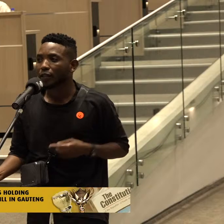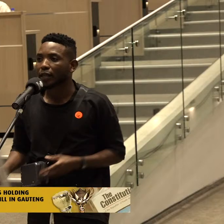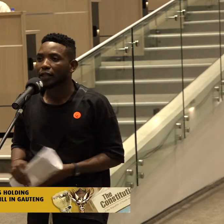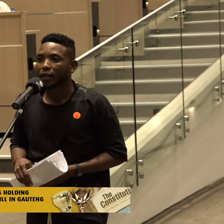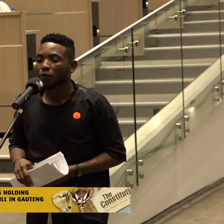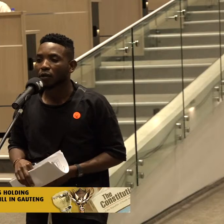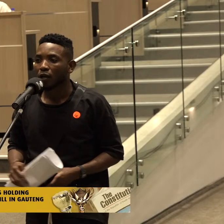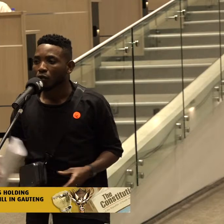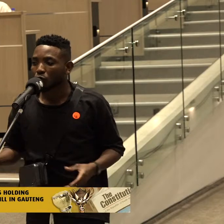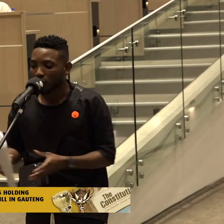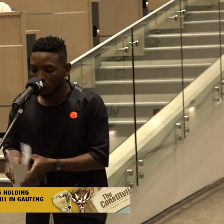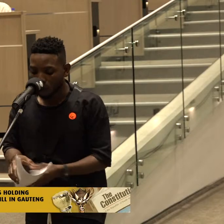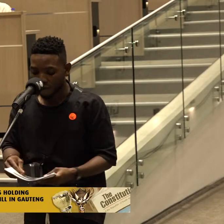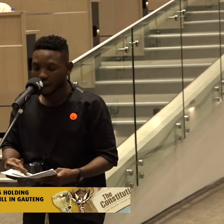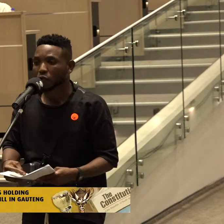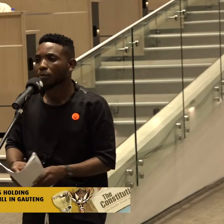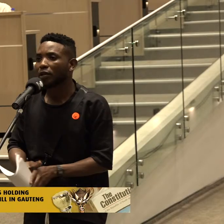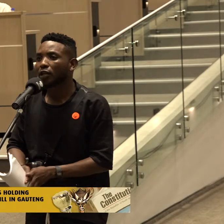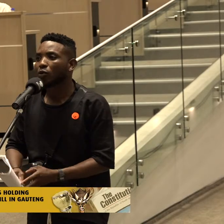foreign